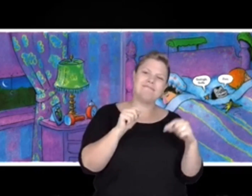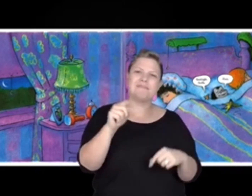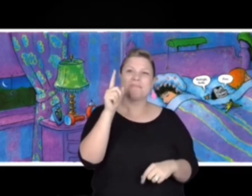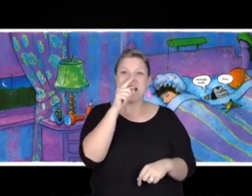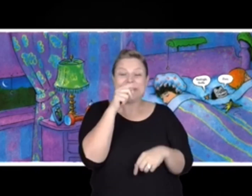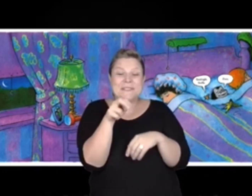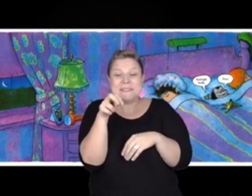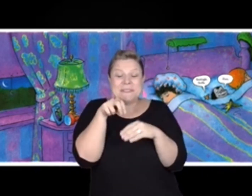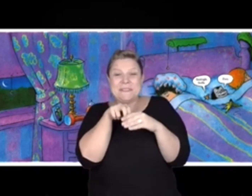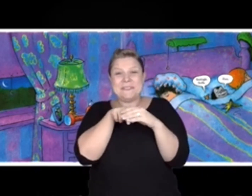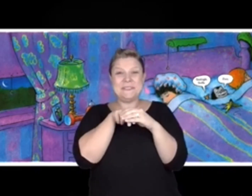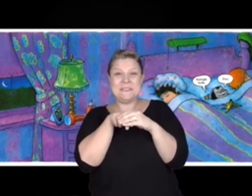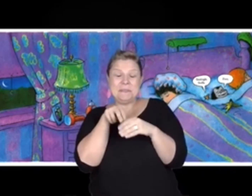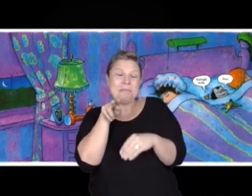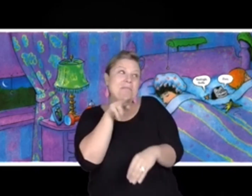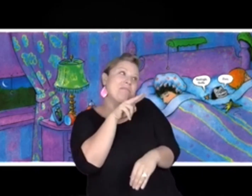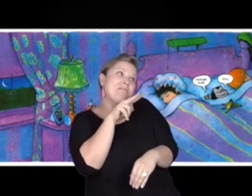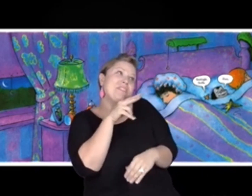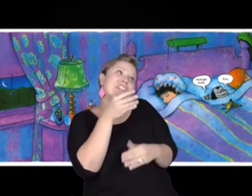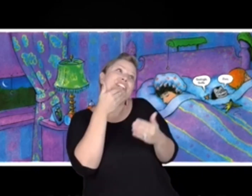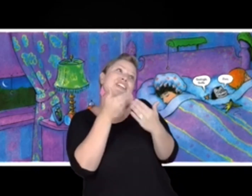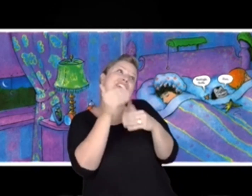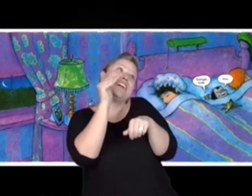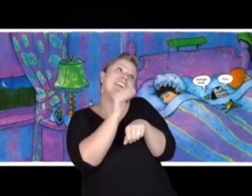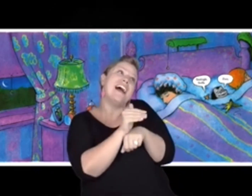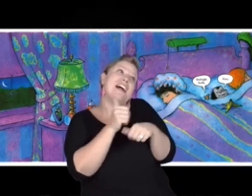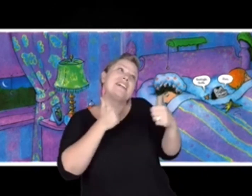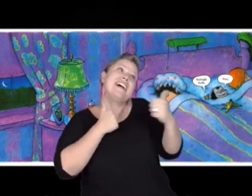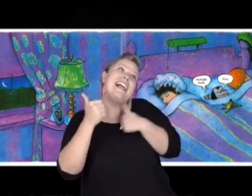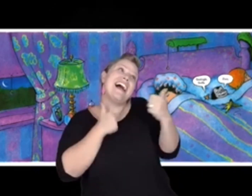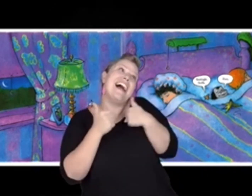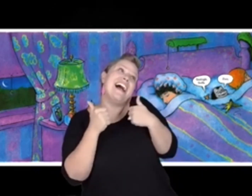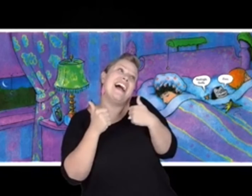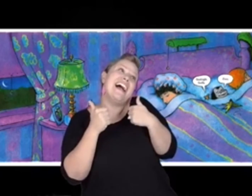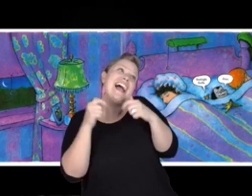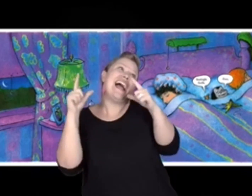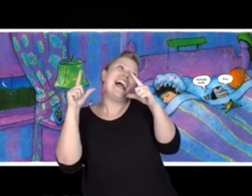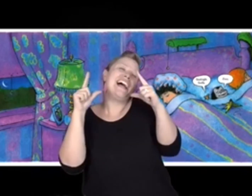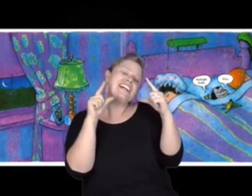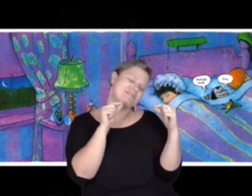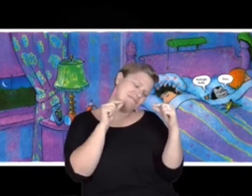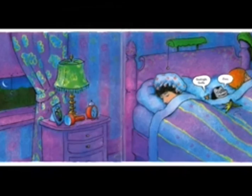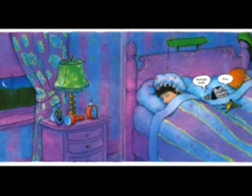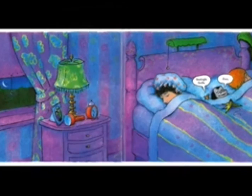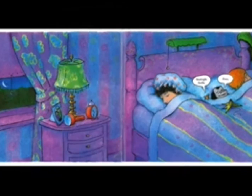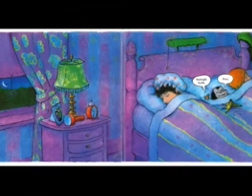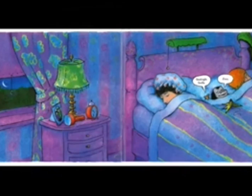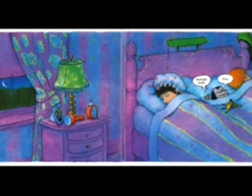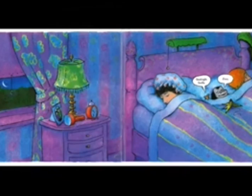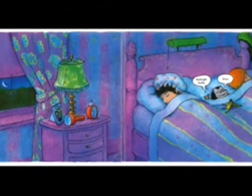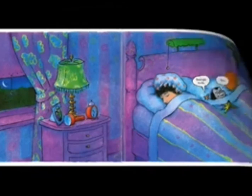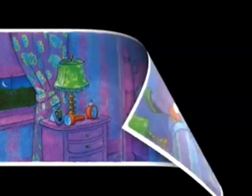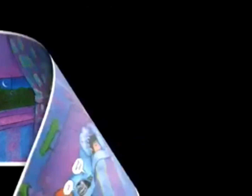and closed his eyes. The mouse squeezed in and said, "Good night, gorilla," and fell asleep.